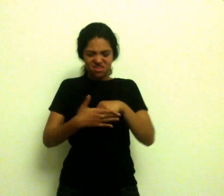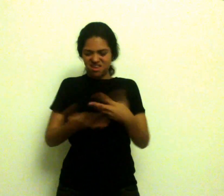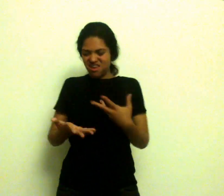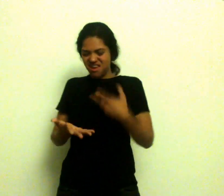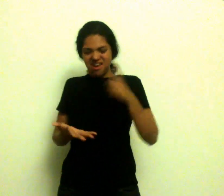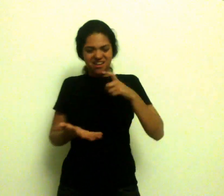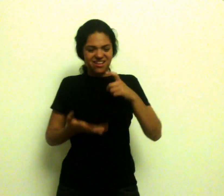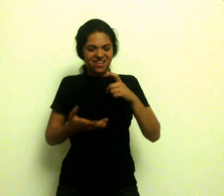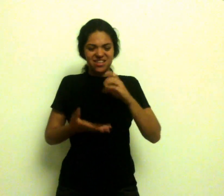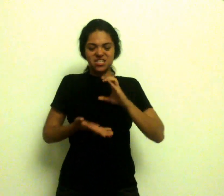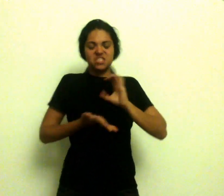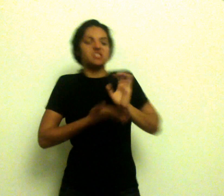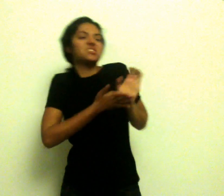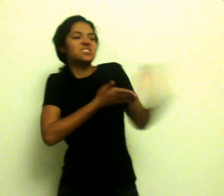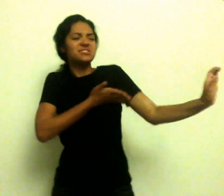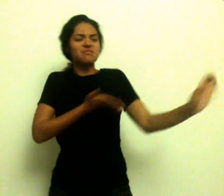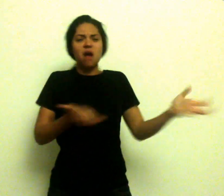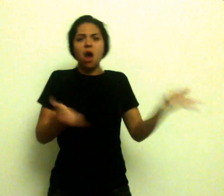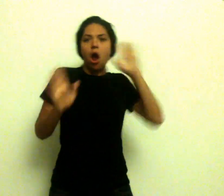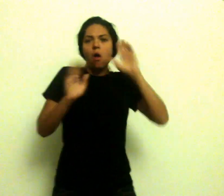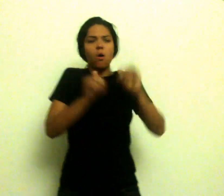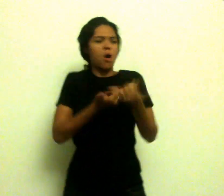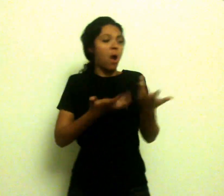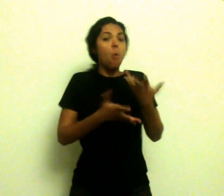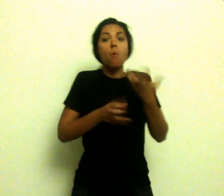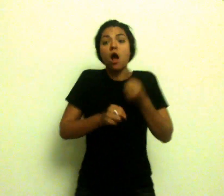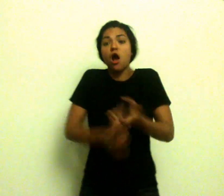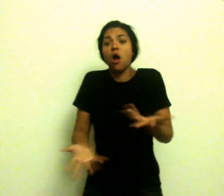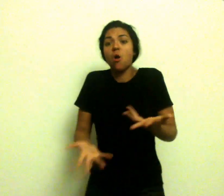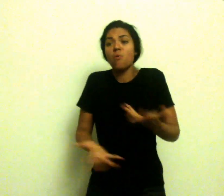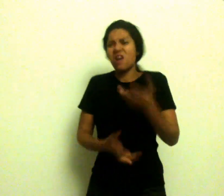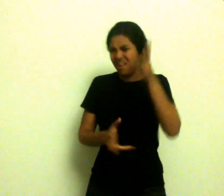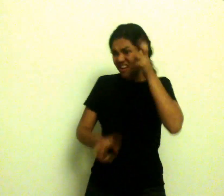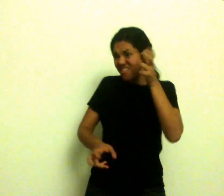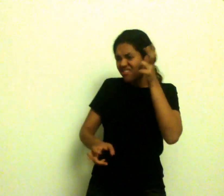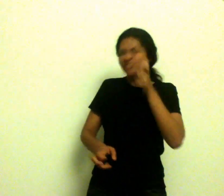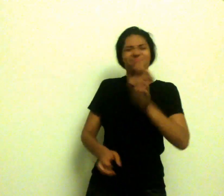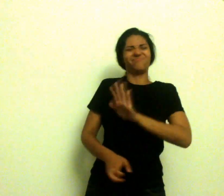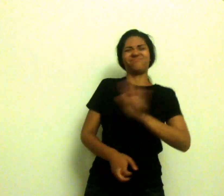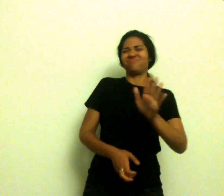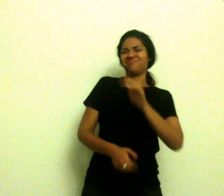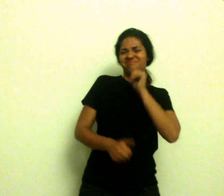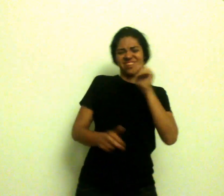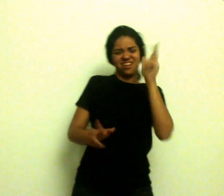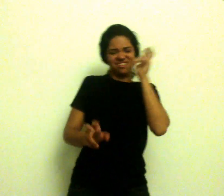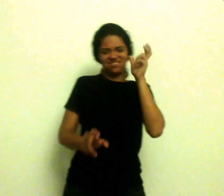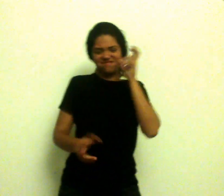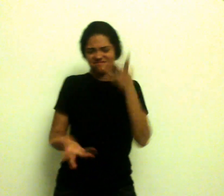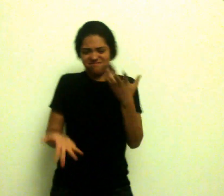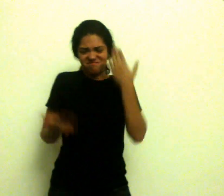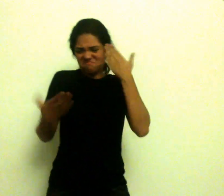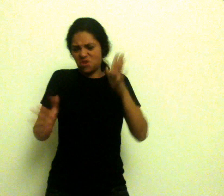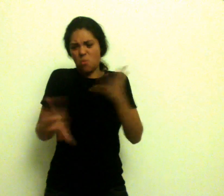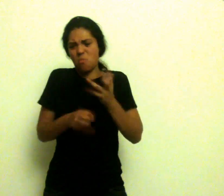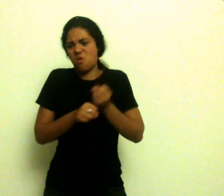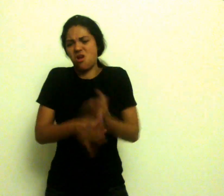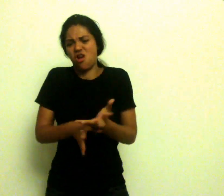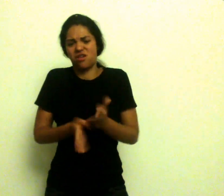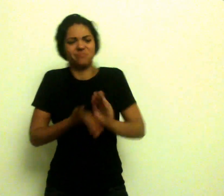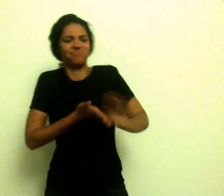he doesn't know how we can even arrive at such a category. But you see, when you look at these issues